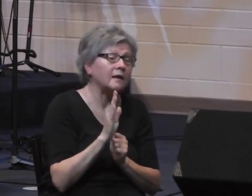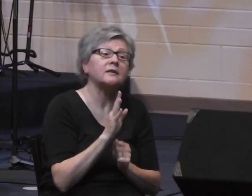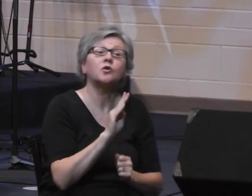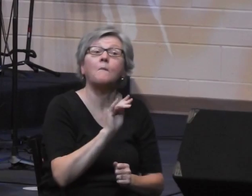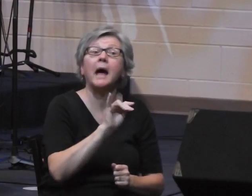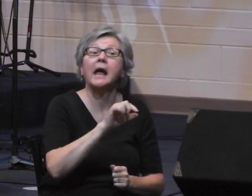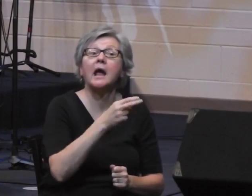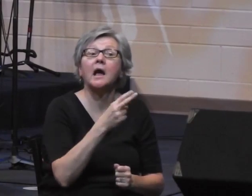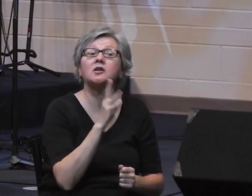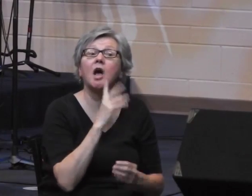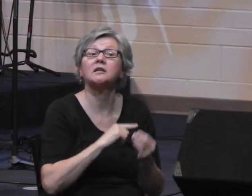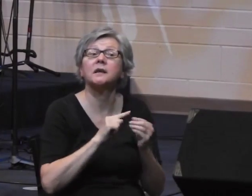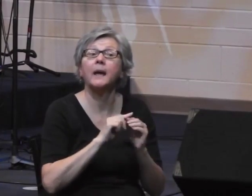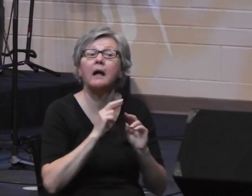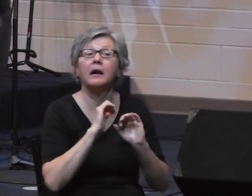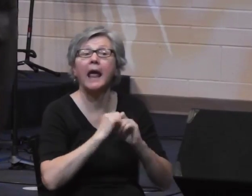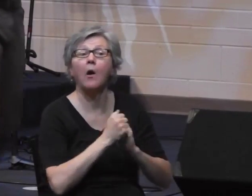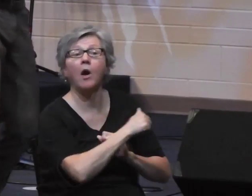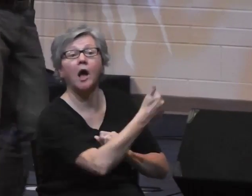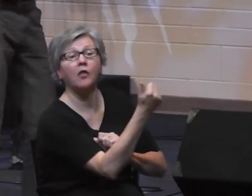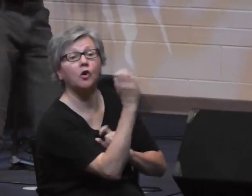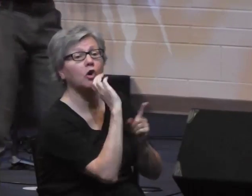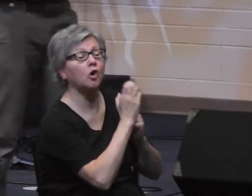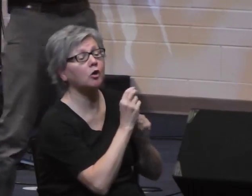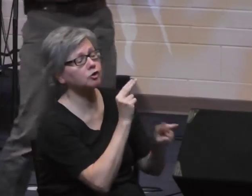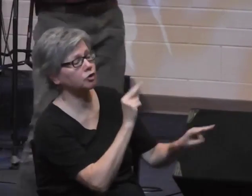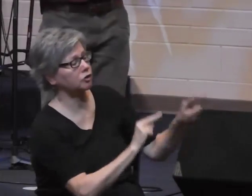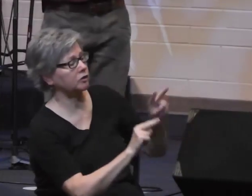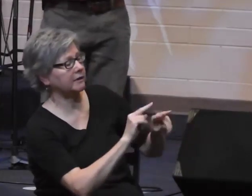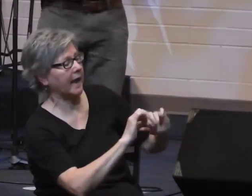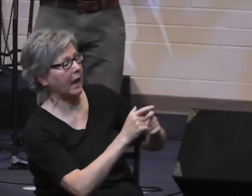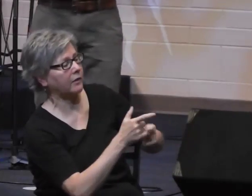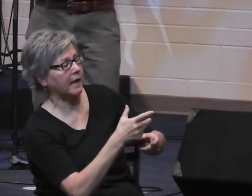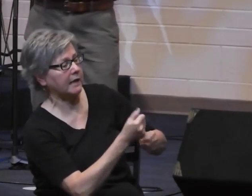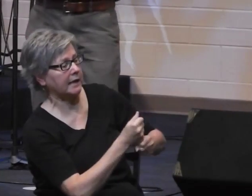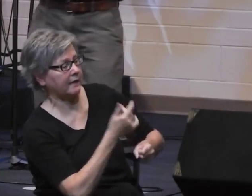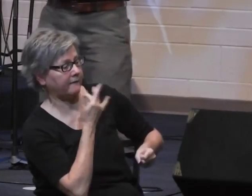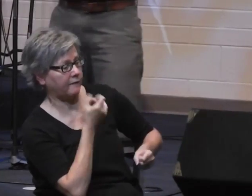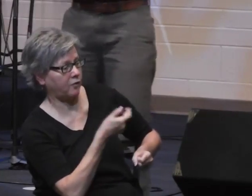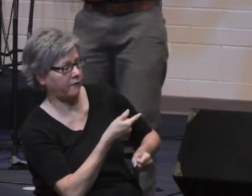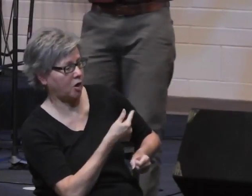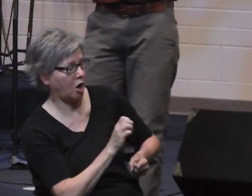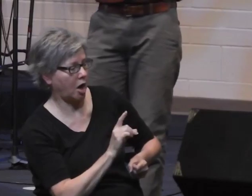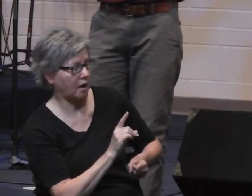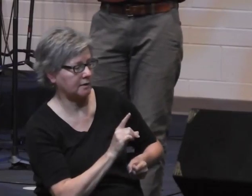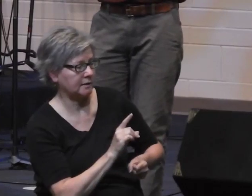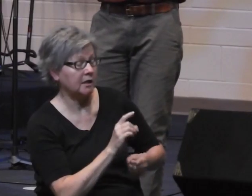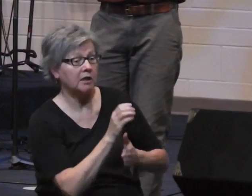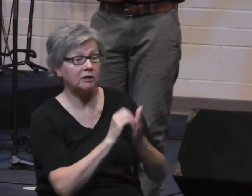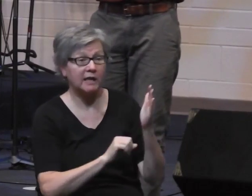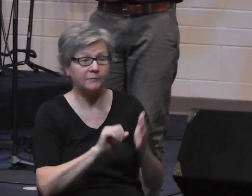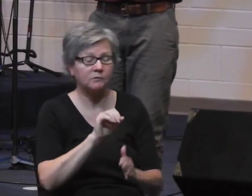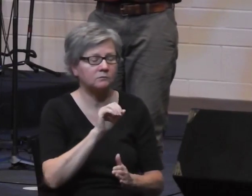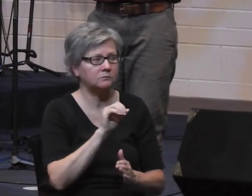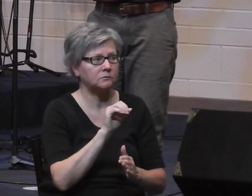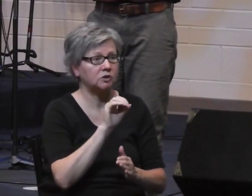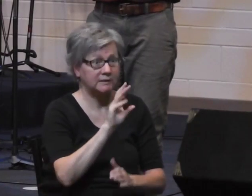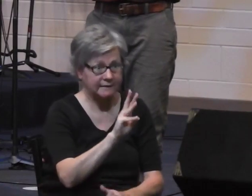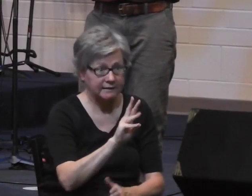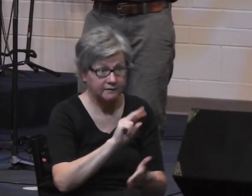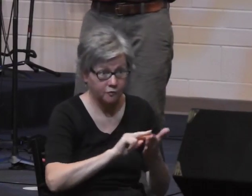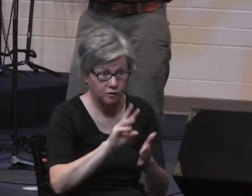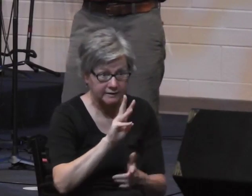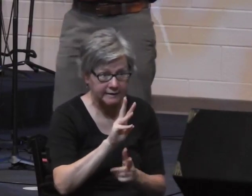talks about the ways that he sees other cultures winning the favor of God. Micah says, Micah chapter 6, verse